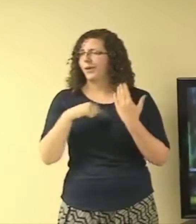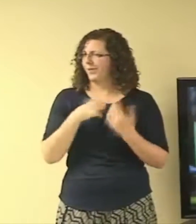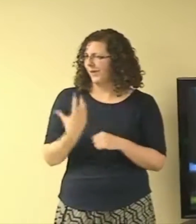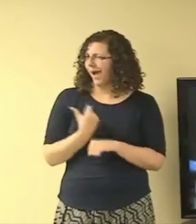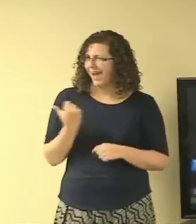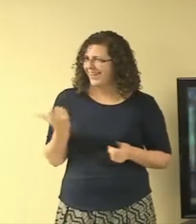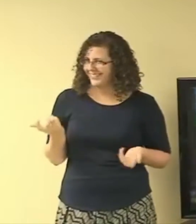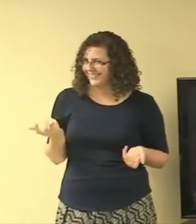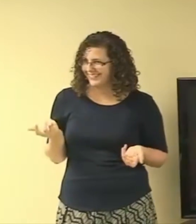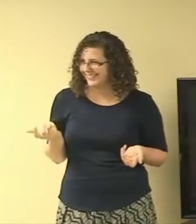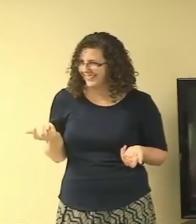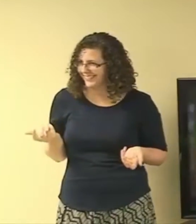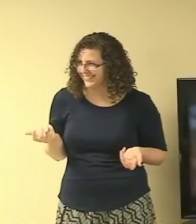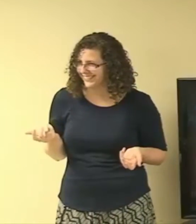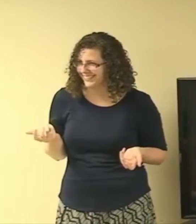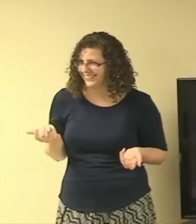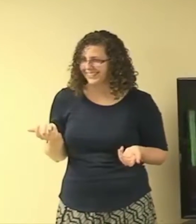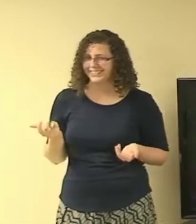I am not...